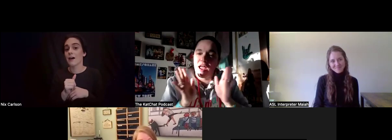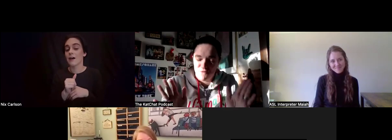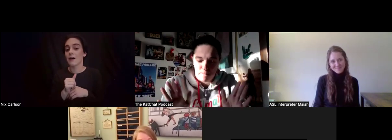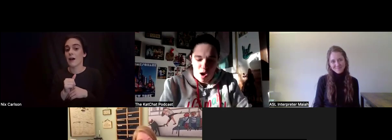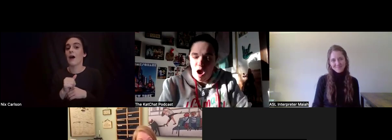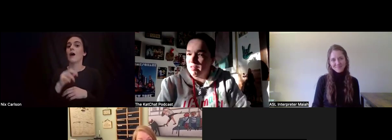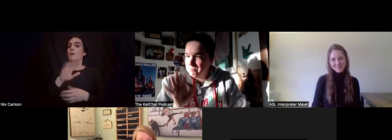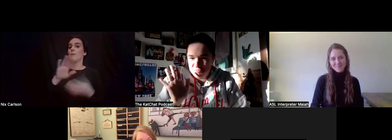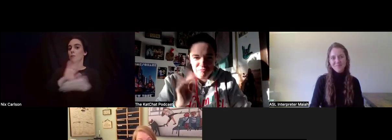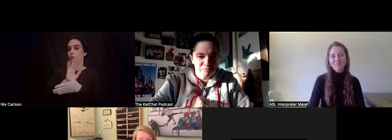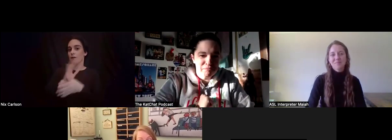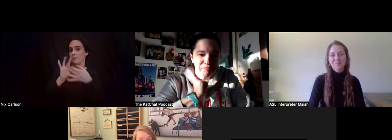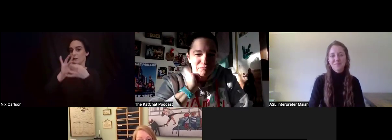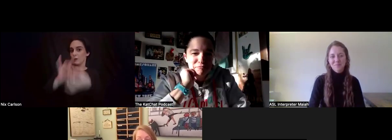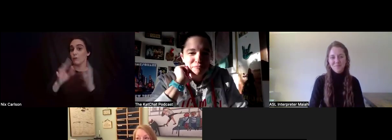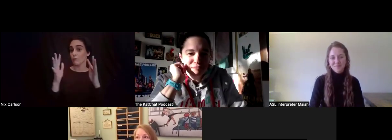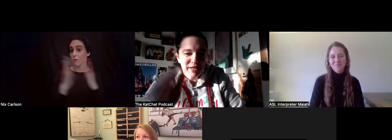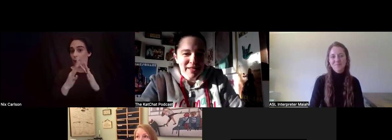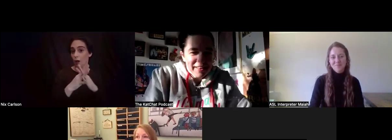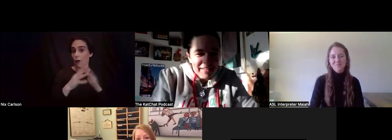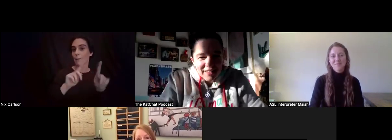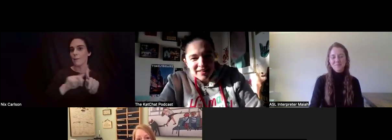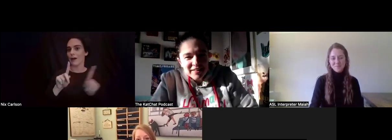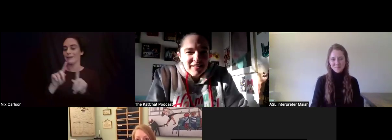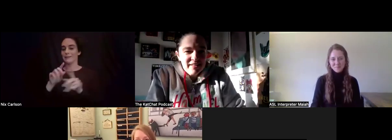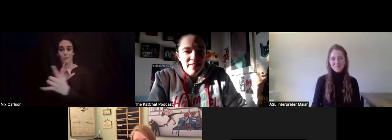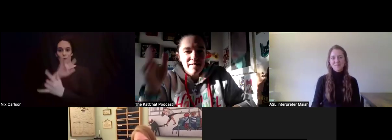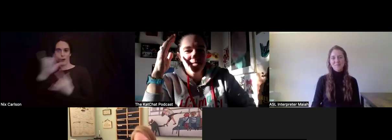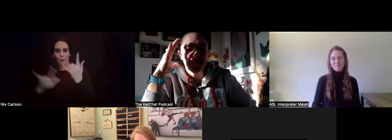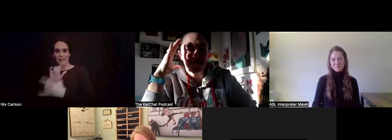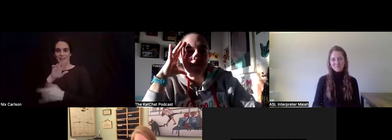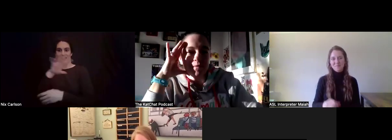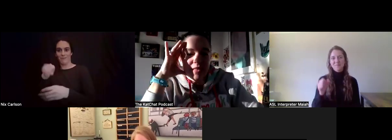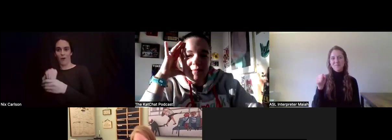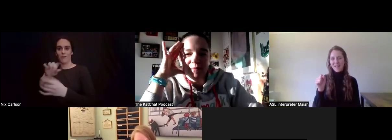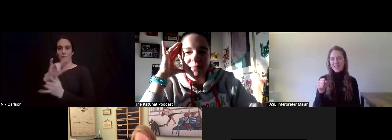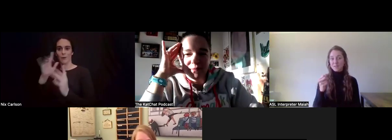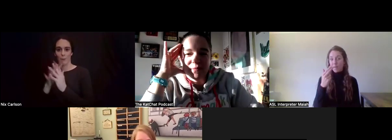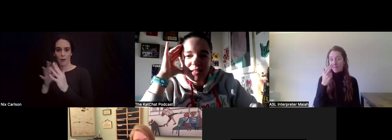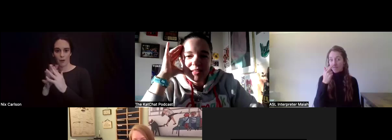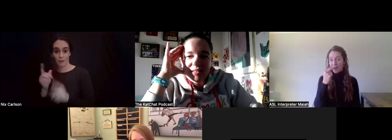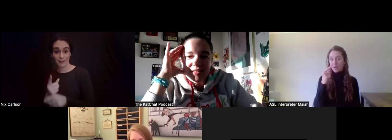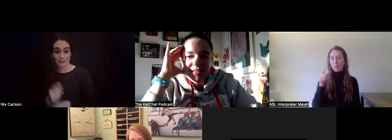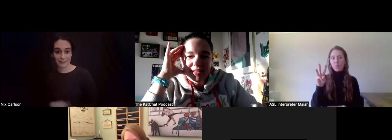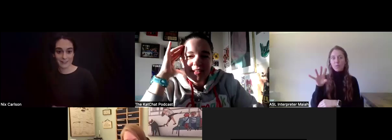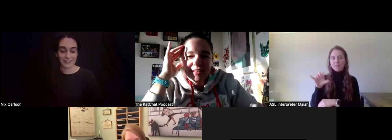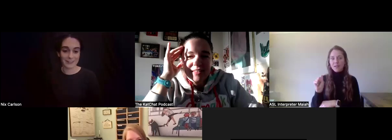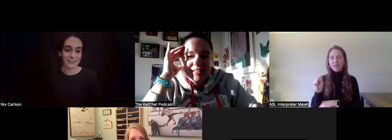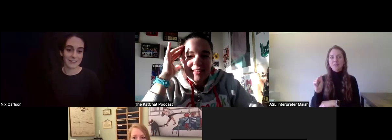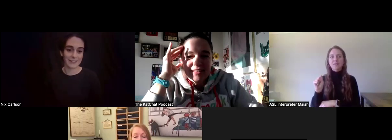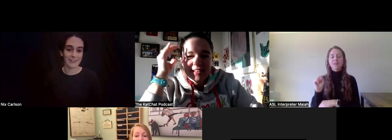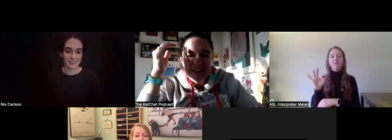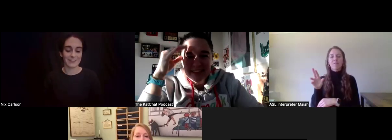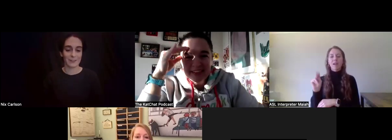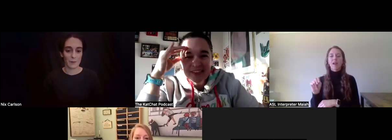romance Yes. football. And the funny thing is, like, so you're a Wisconsin fan, you're a Bills fan, I'm a Bills fan and a Washington